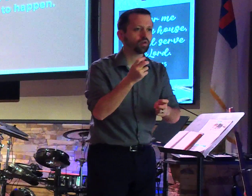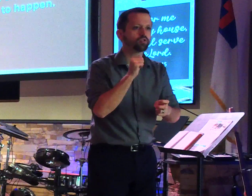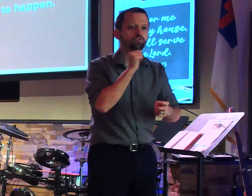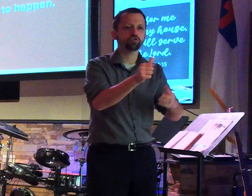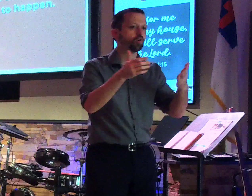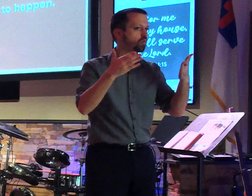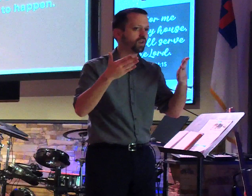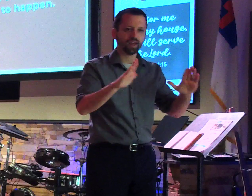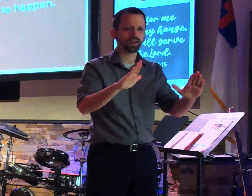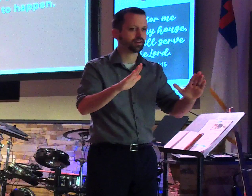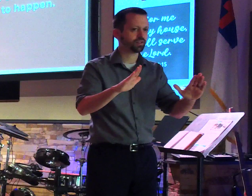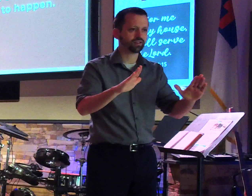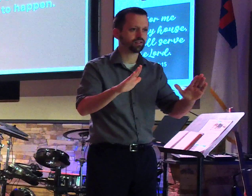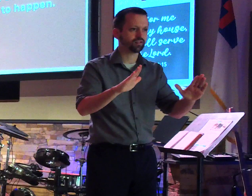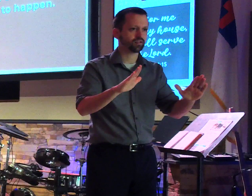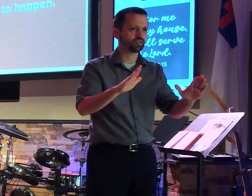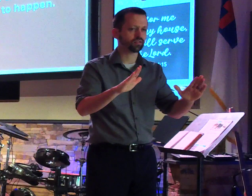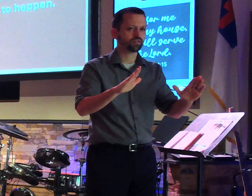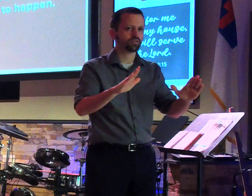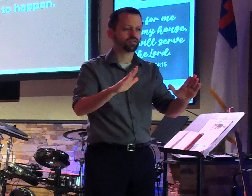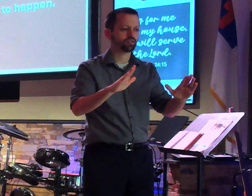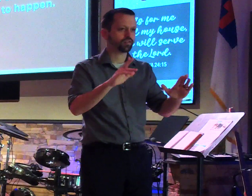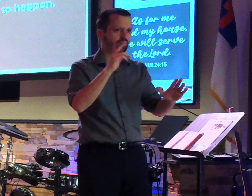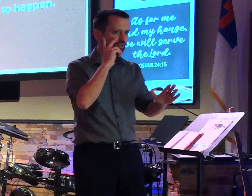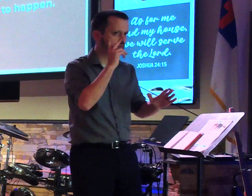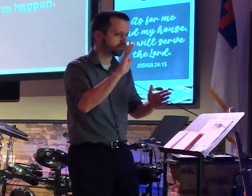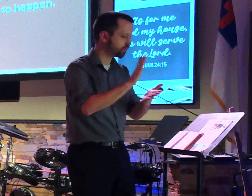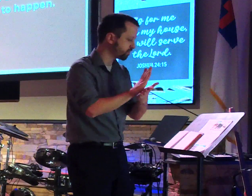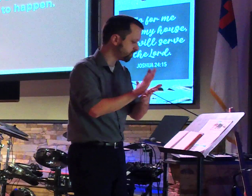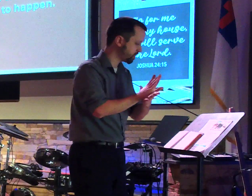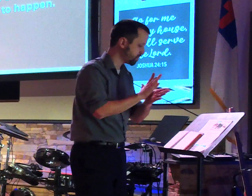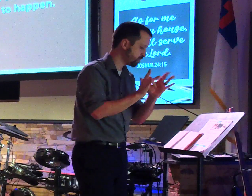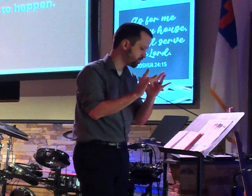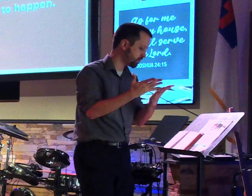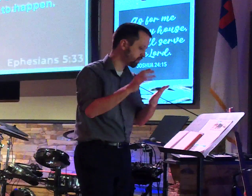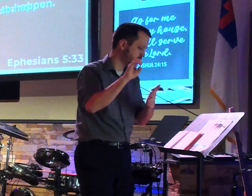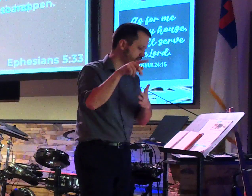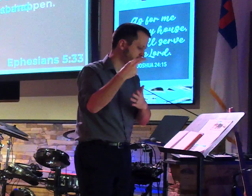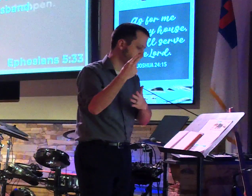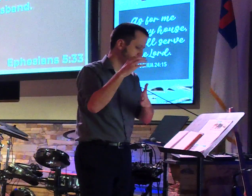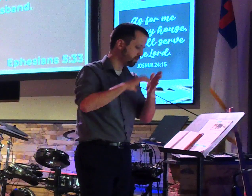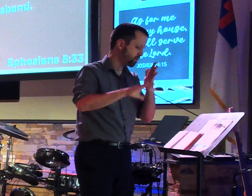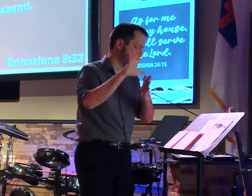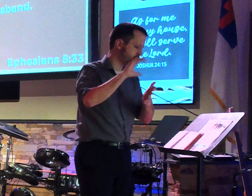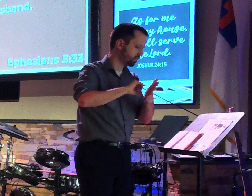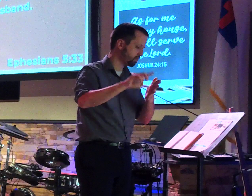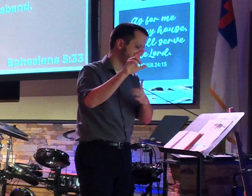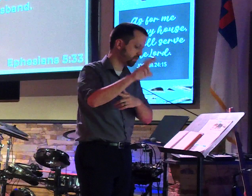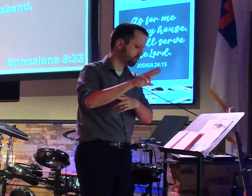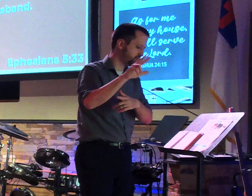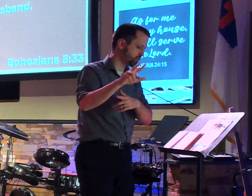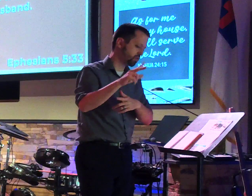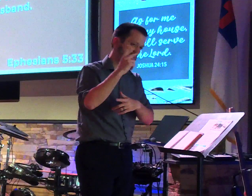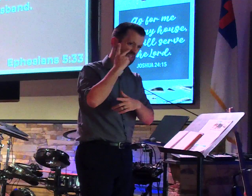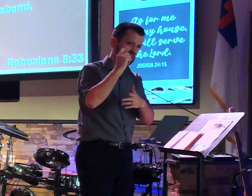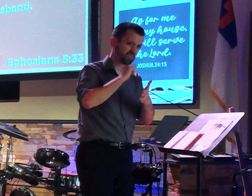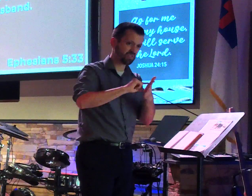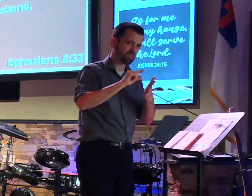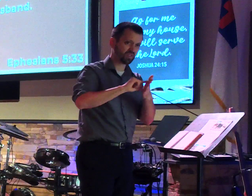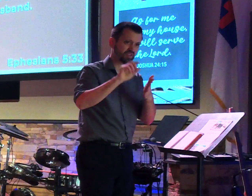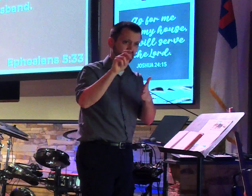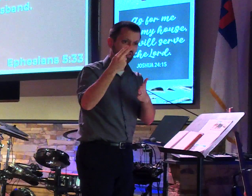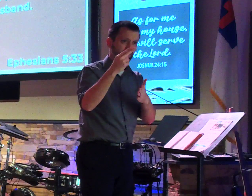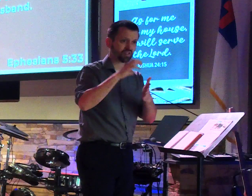to happen. Look with me in your Bible, Ephesians 5:33. Look at that last verse in that chapter.